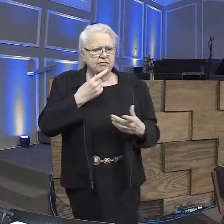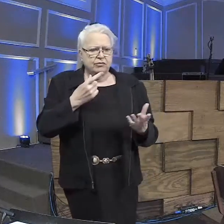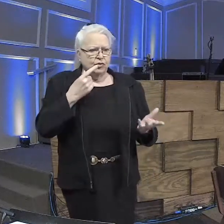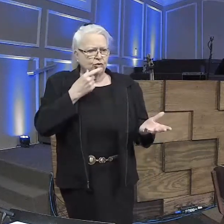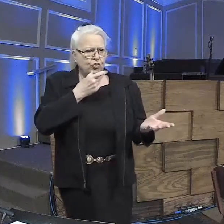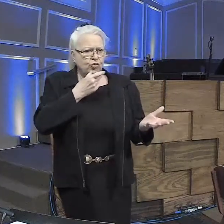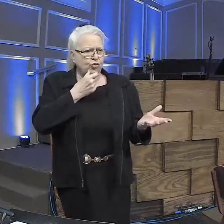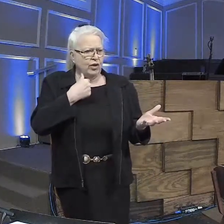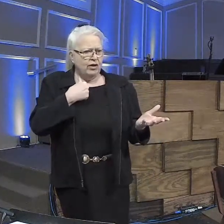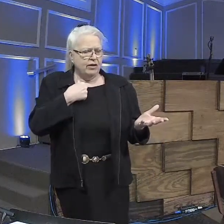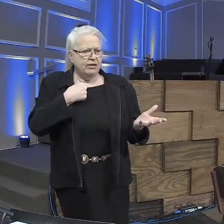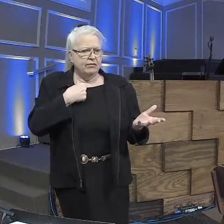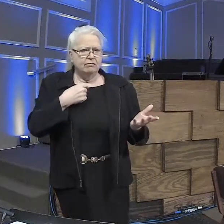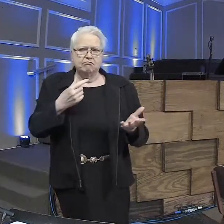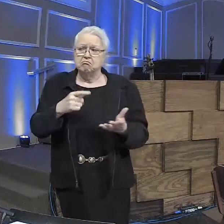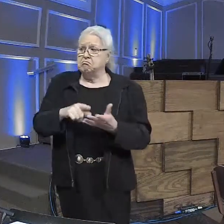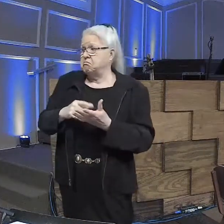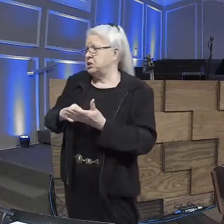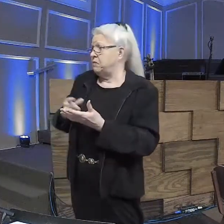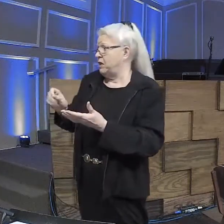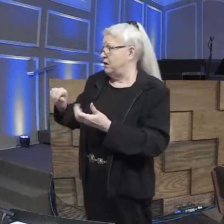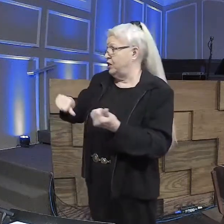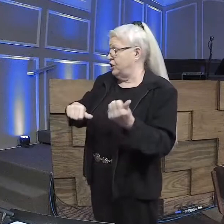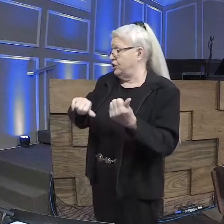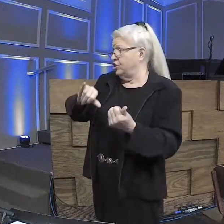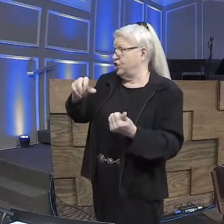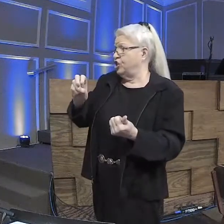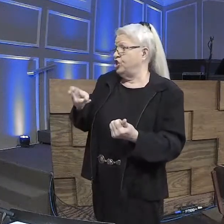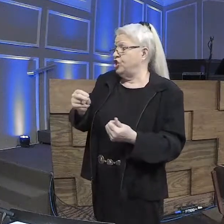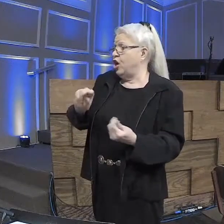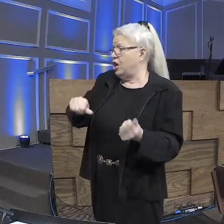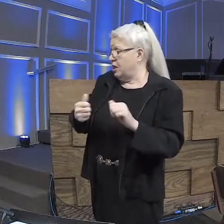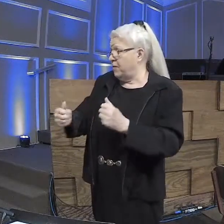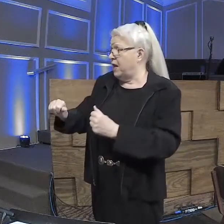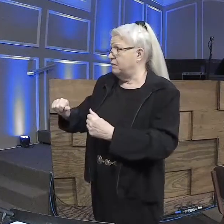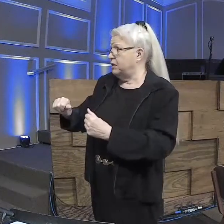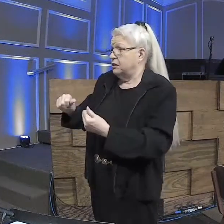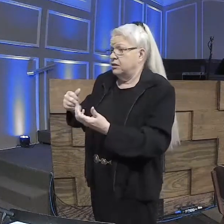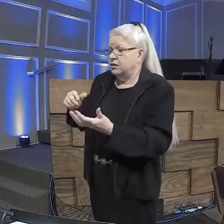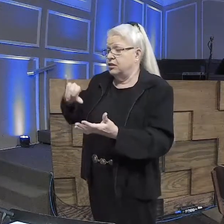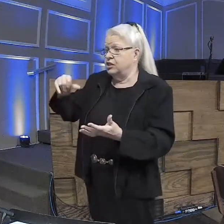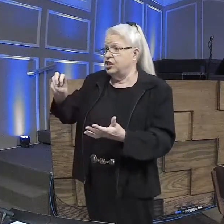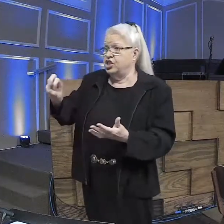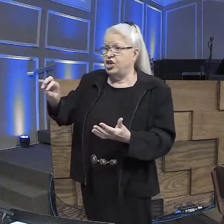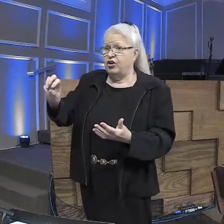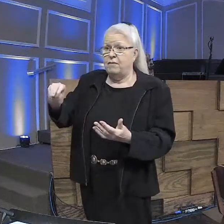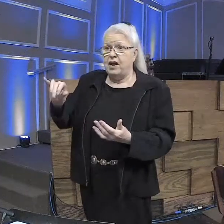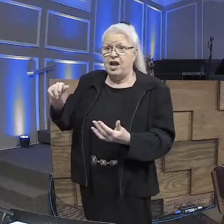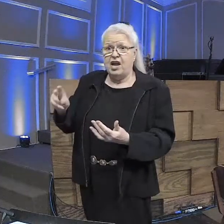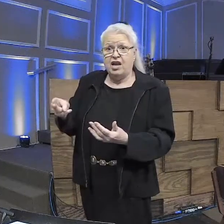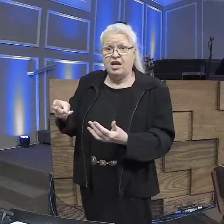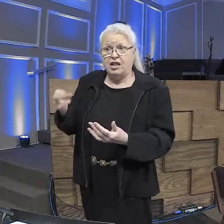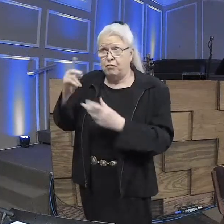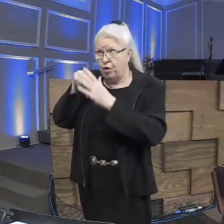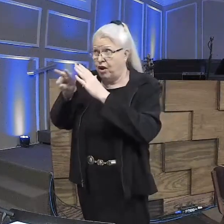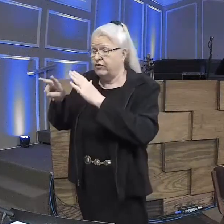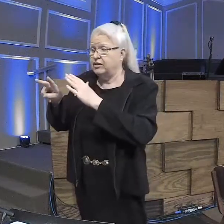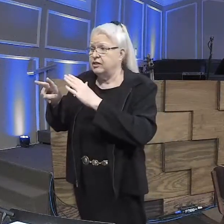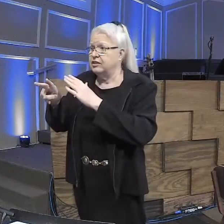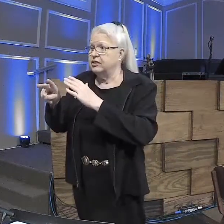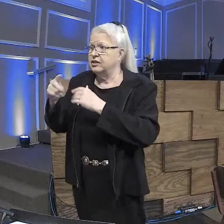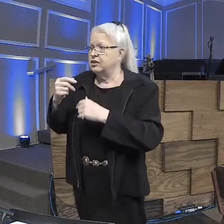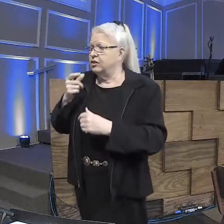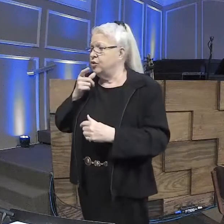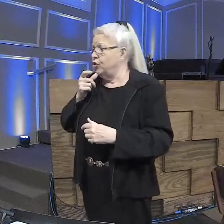some say you're John the Baptist, some say you're Jeremiah, Elijah, one of the prophets. And then he asked Peter, but who do you say I am? He said, they're the Christ, you're